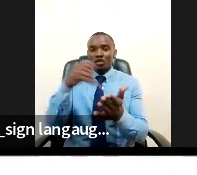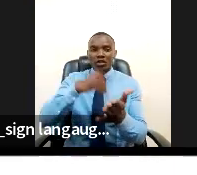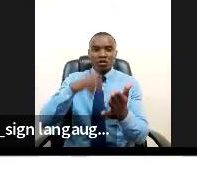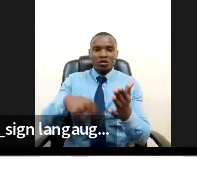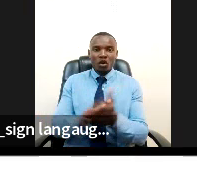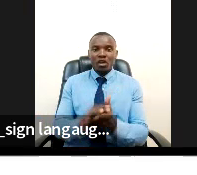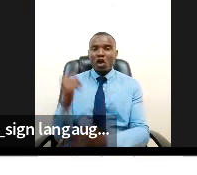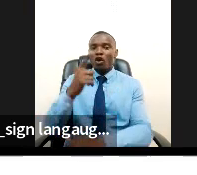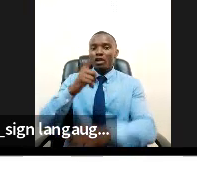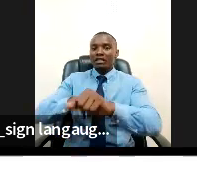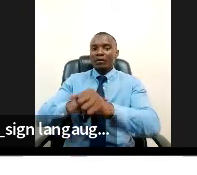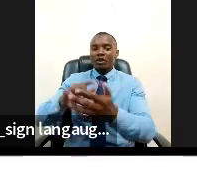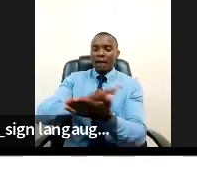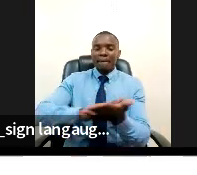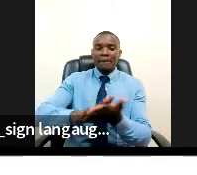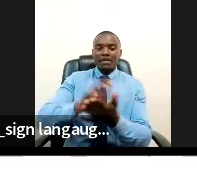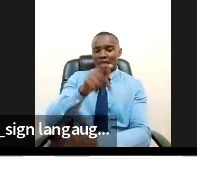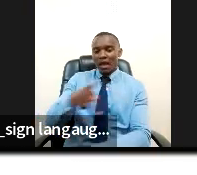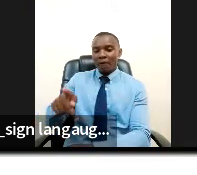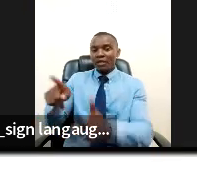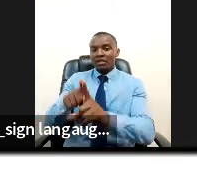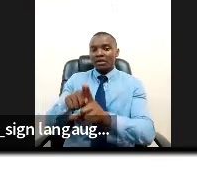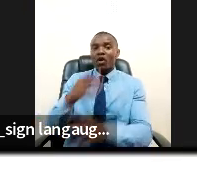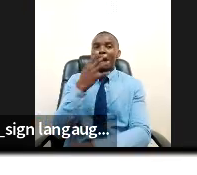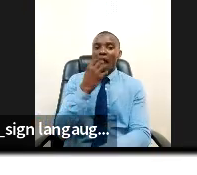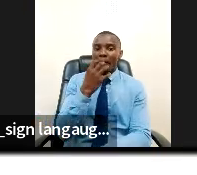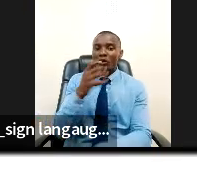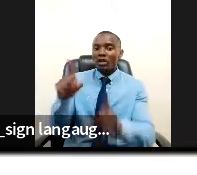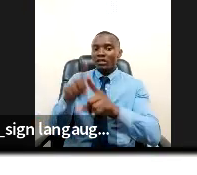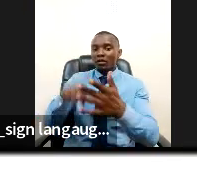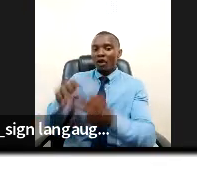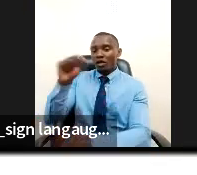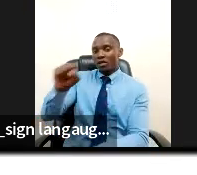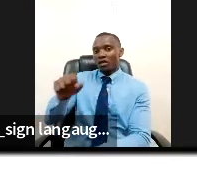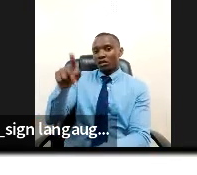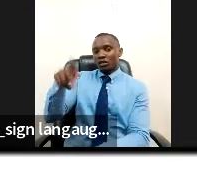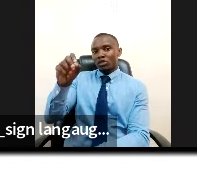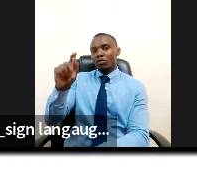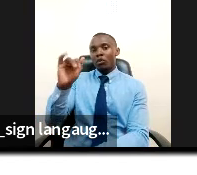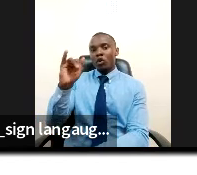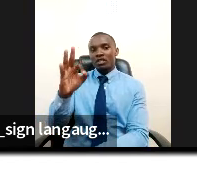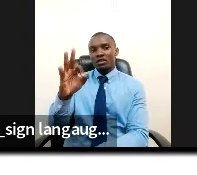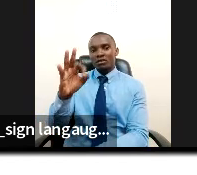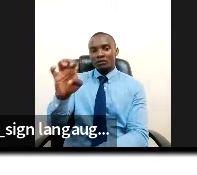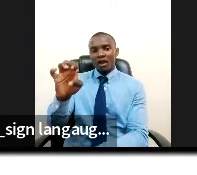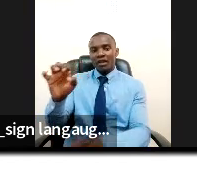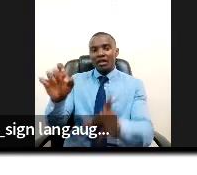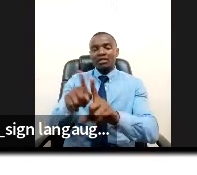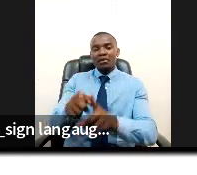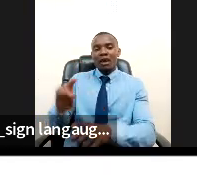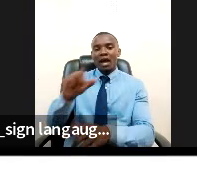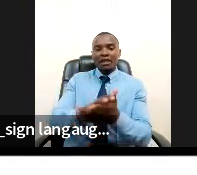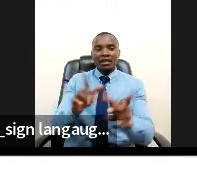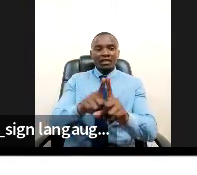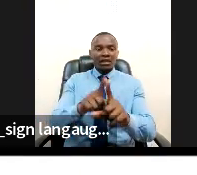timer-based applications, with Apple and Spotify having built-in timers. On Android, there are apps with millions of